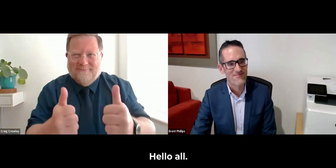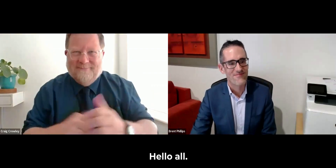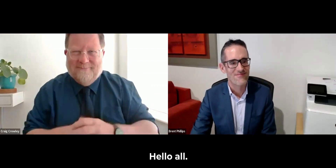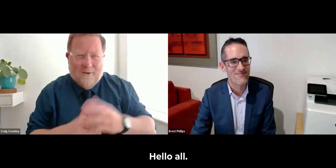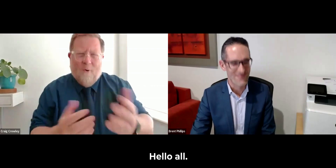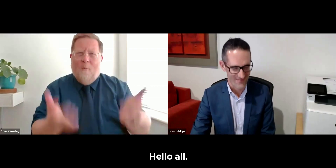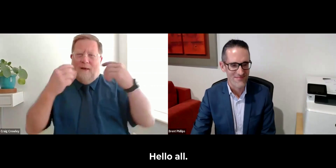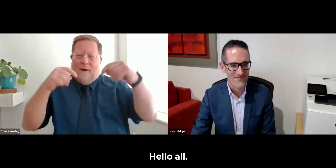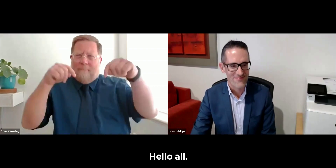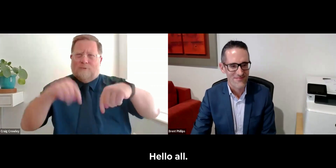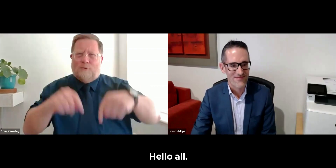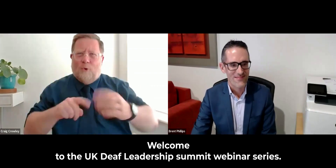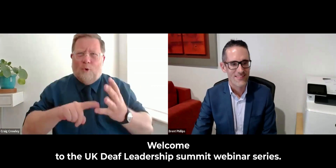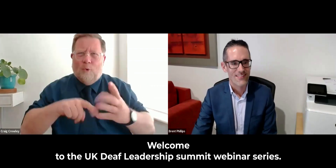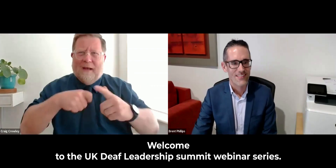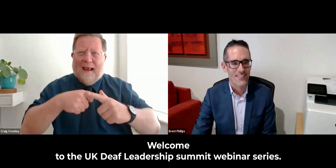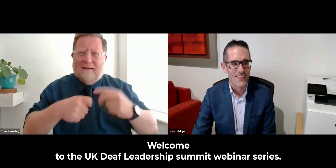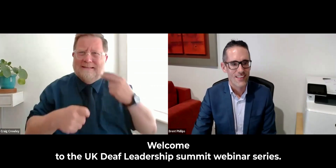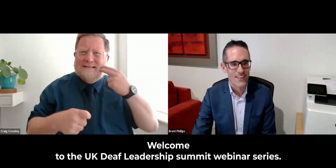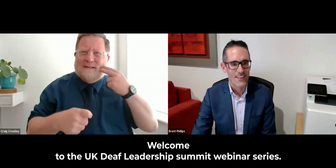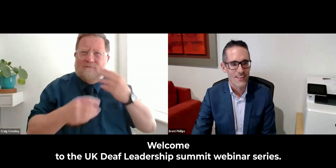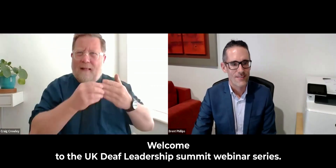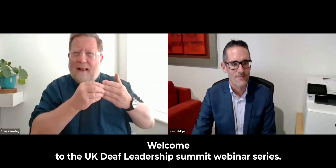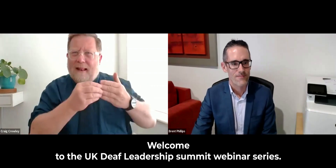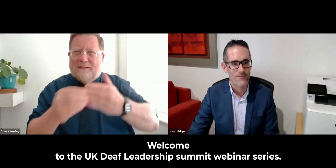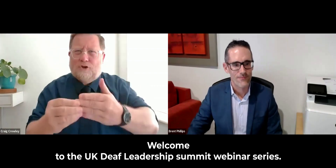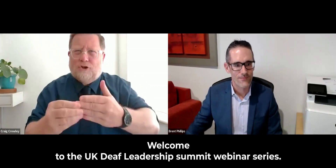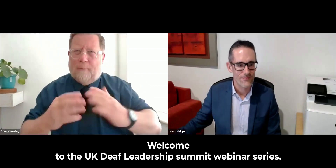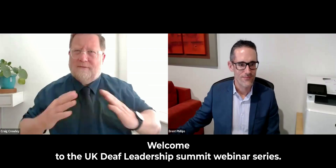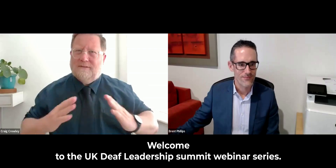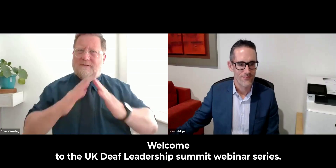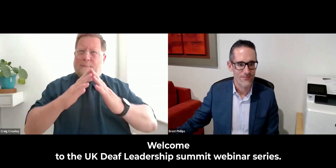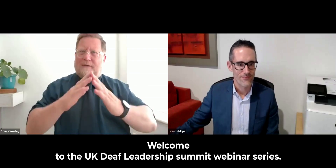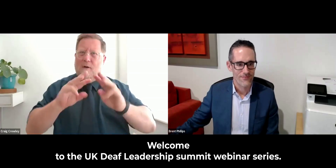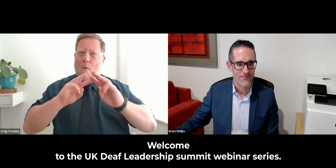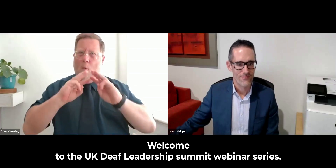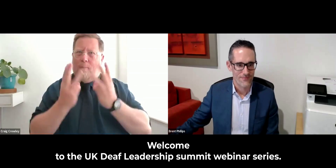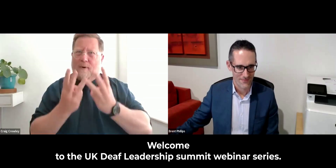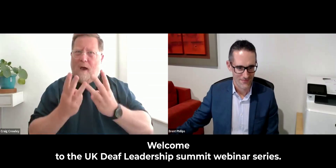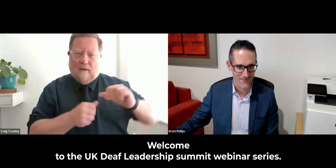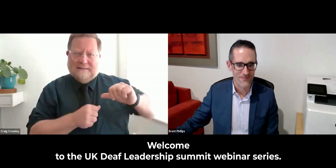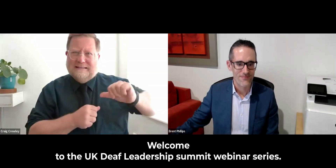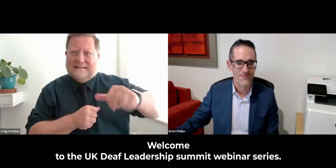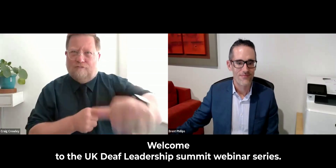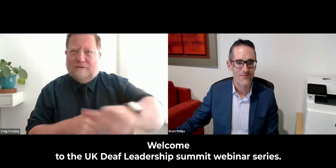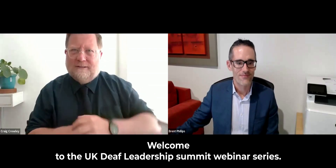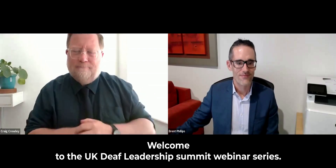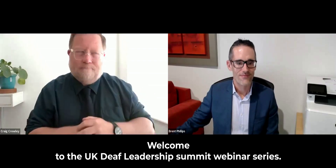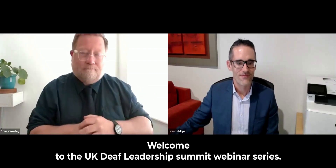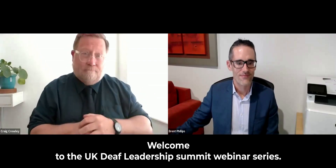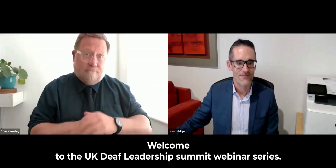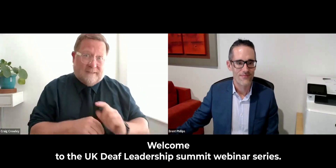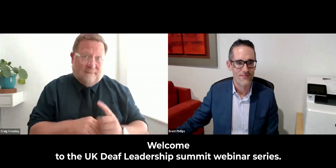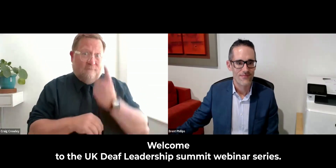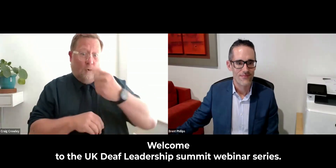Hello all. Welcome to the UK Deaf Leadership Summit, the webinar